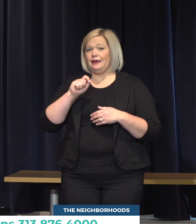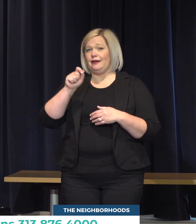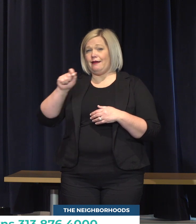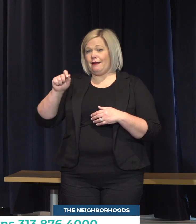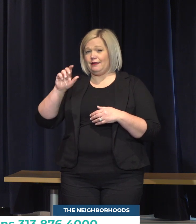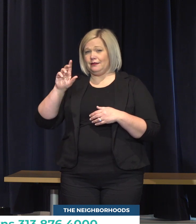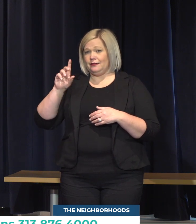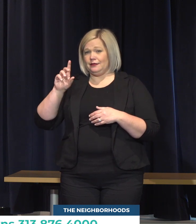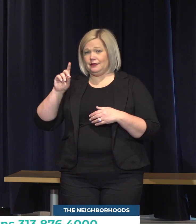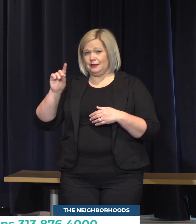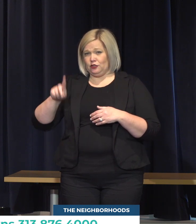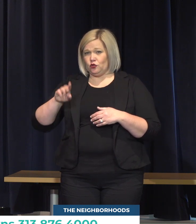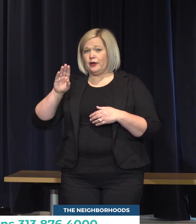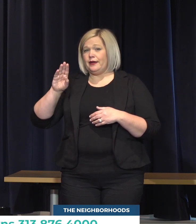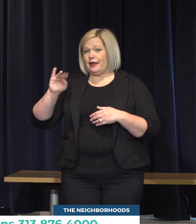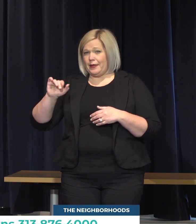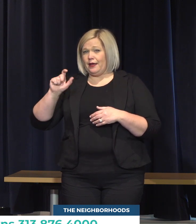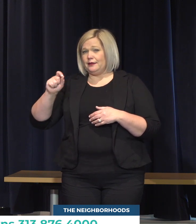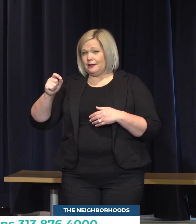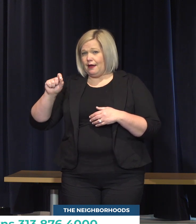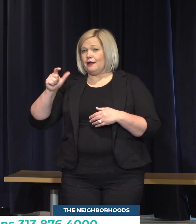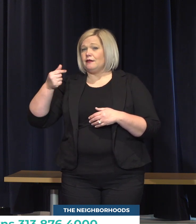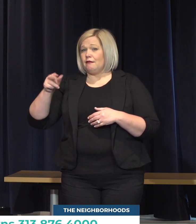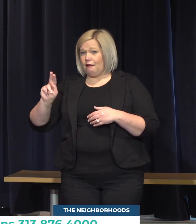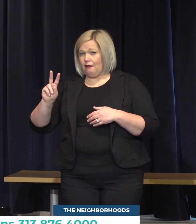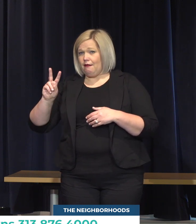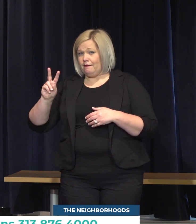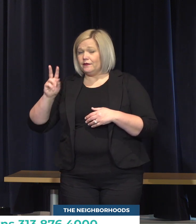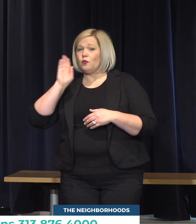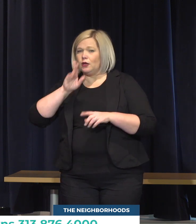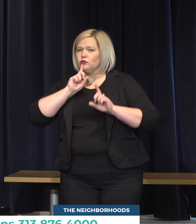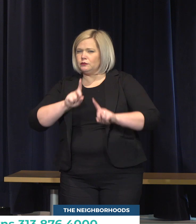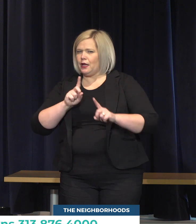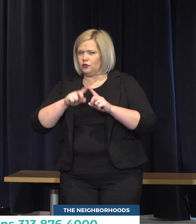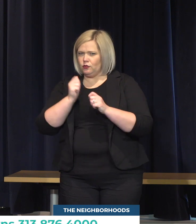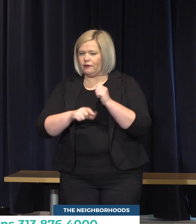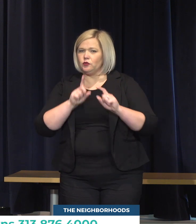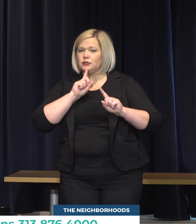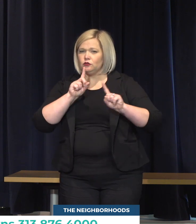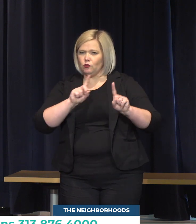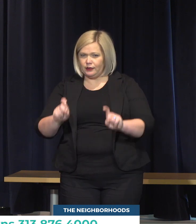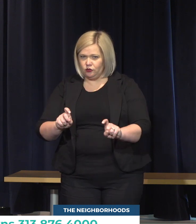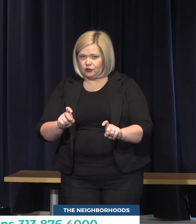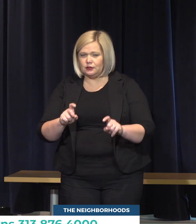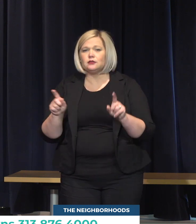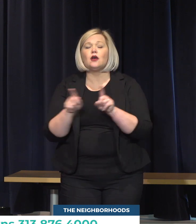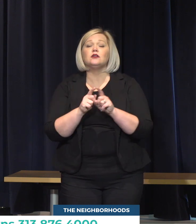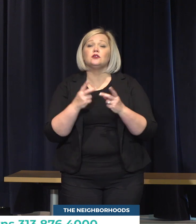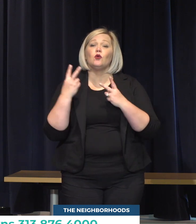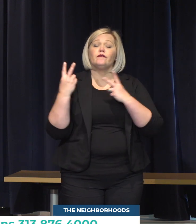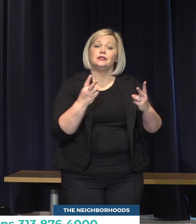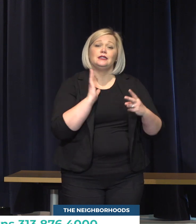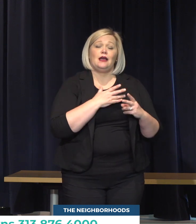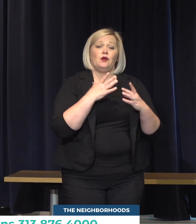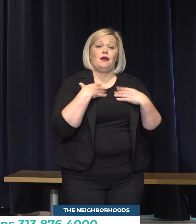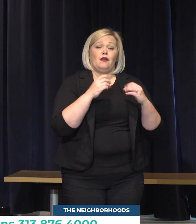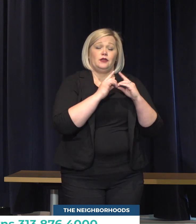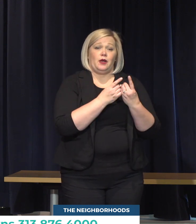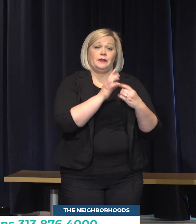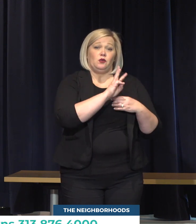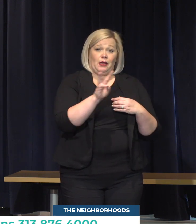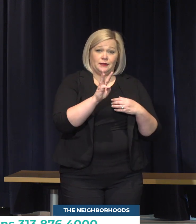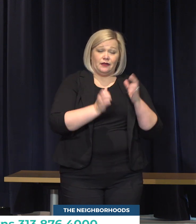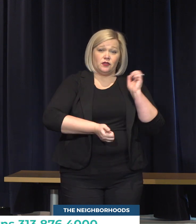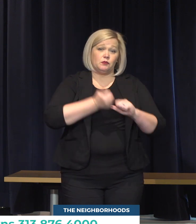dhdoutbreak@detroitmi.gov. We will be responsive and answer all of your questions. I also encourage everyone to visit the Detroit Health Department website for